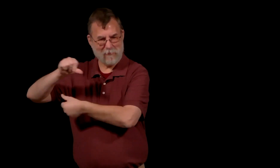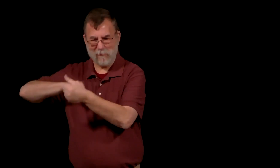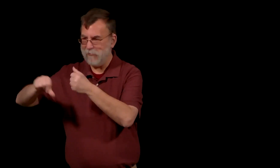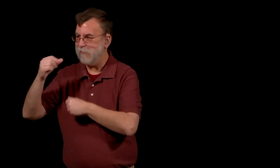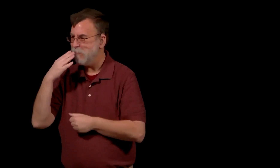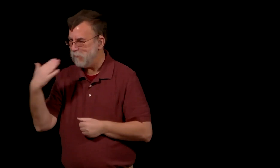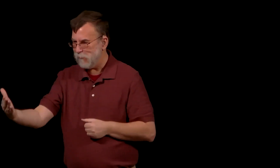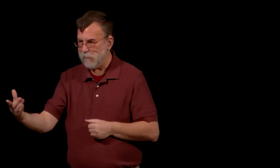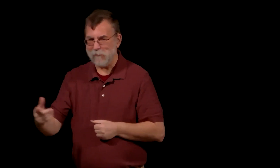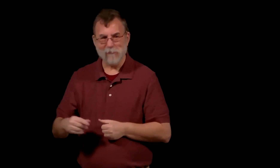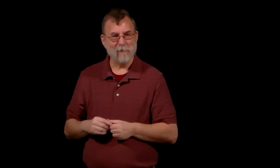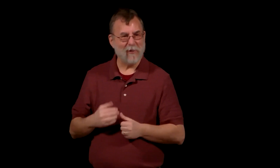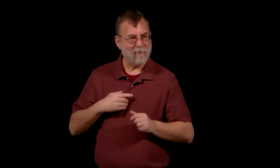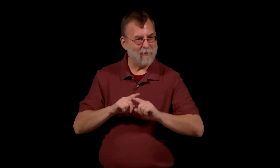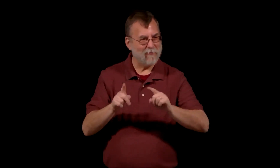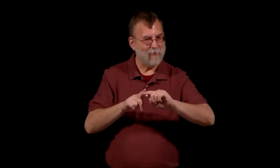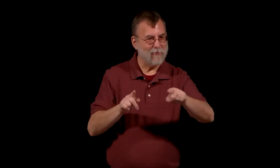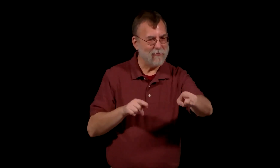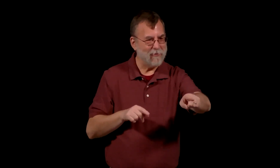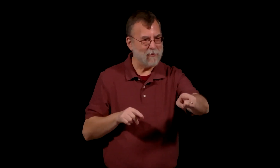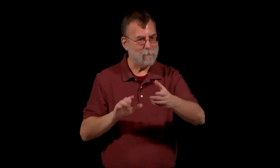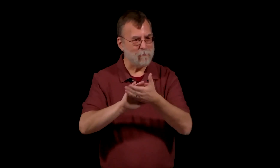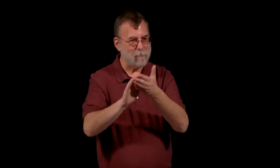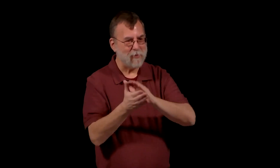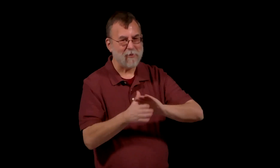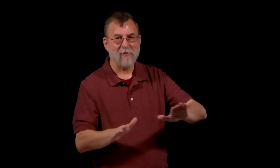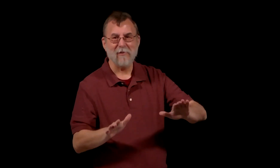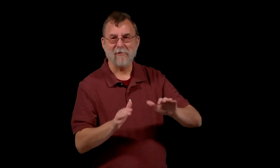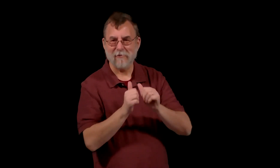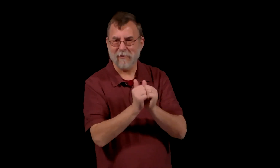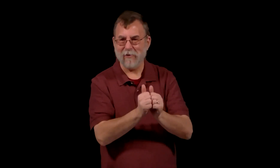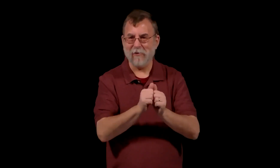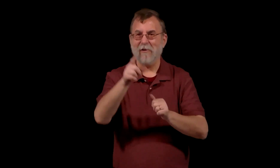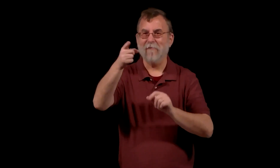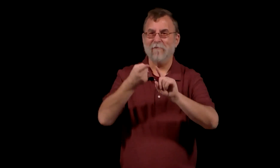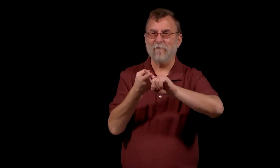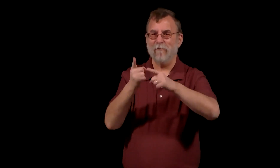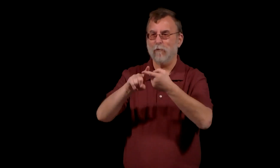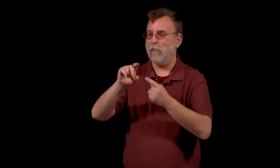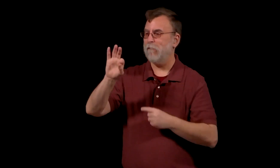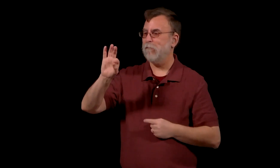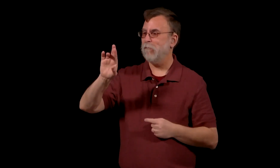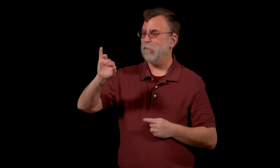Supporting each other. Good. Different? Peace.